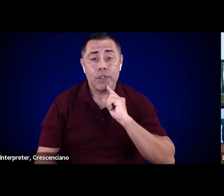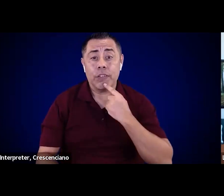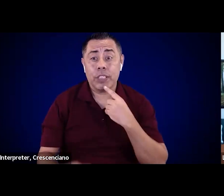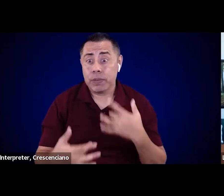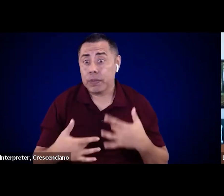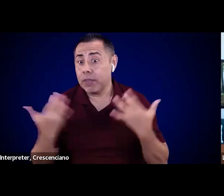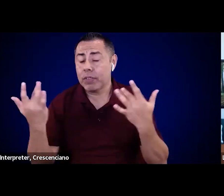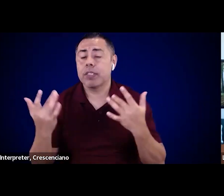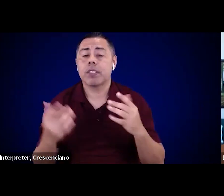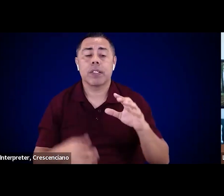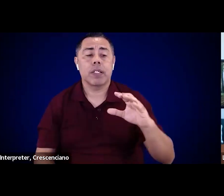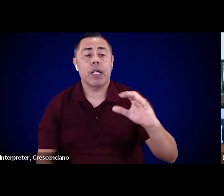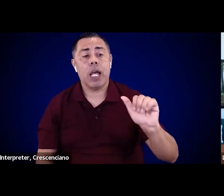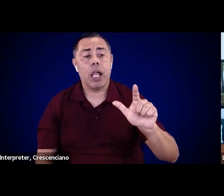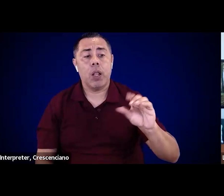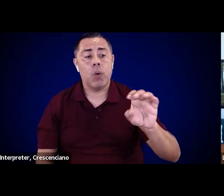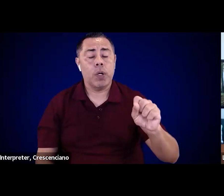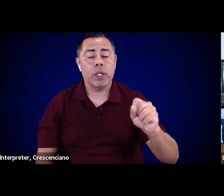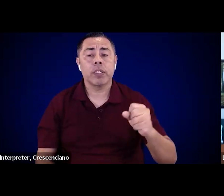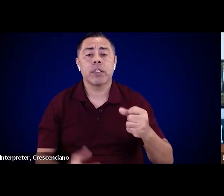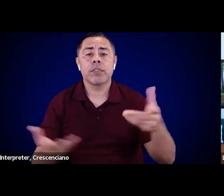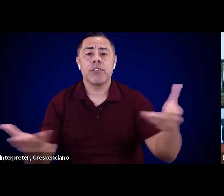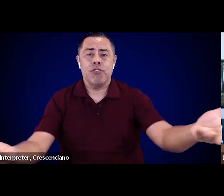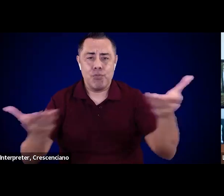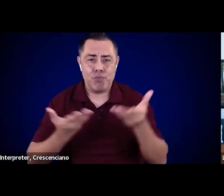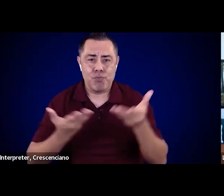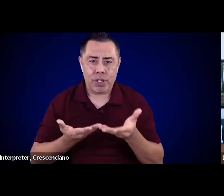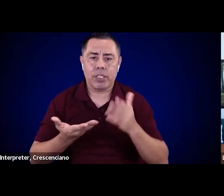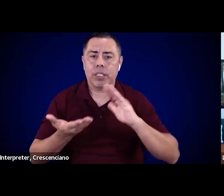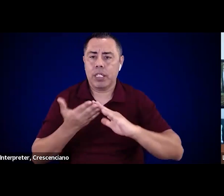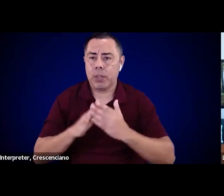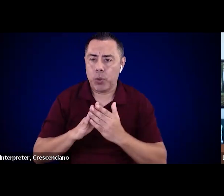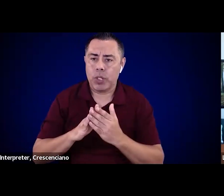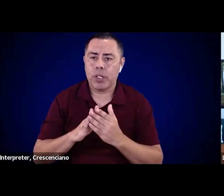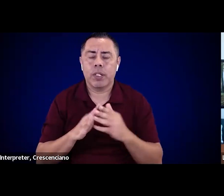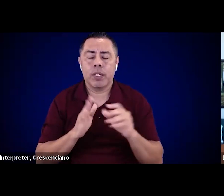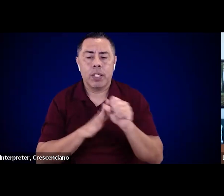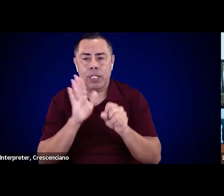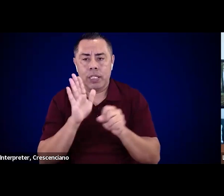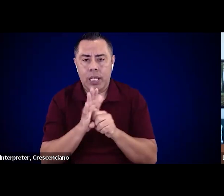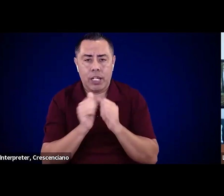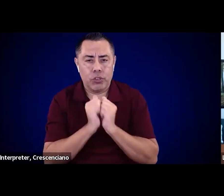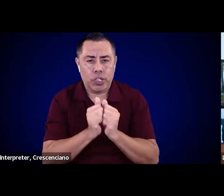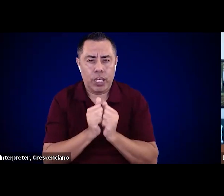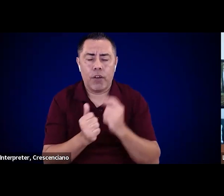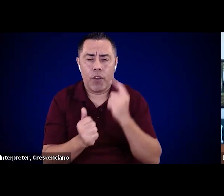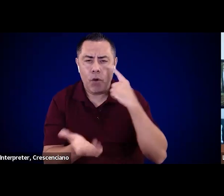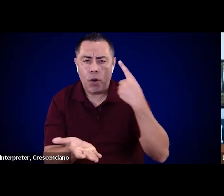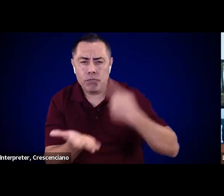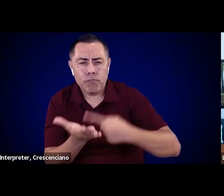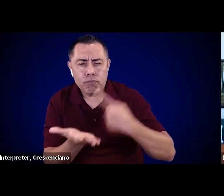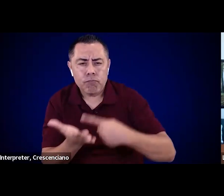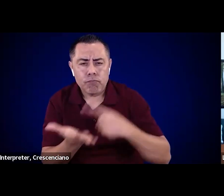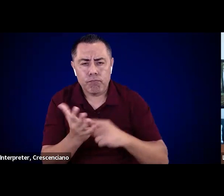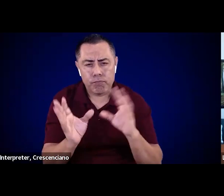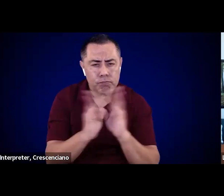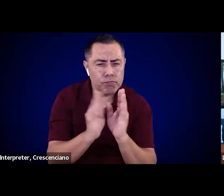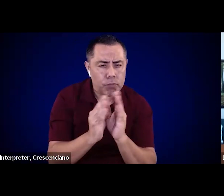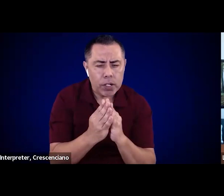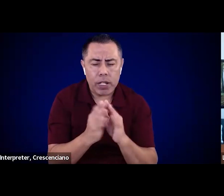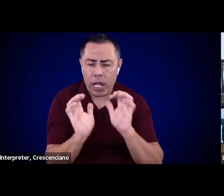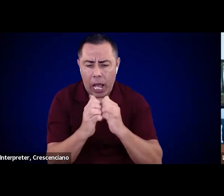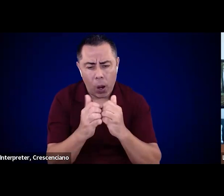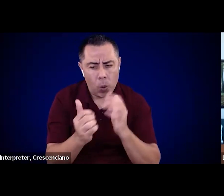stakeholders together to participate in state AFN leadership coordination calls to discuss response and recovery